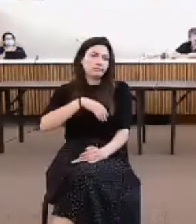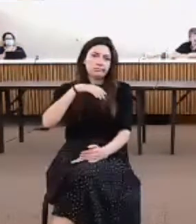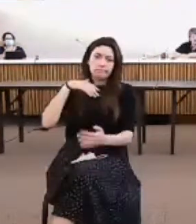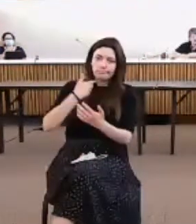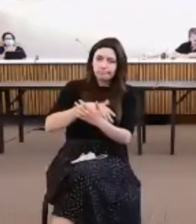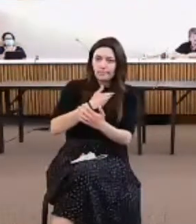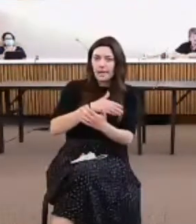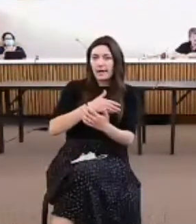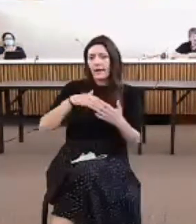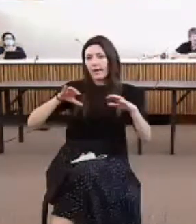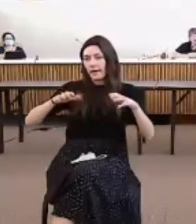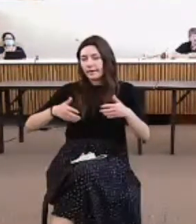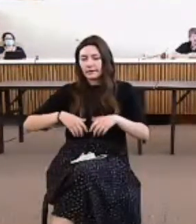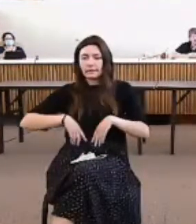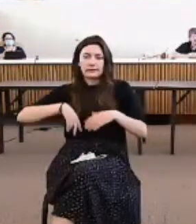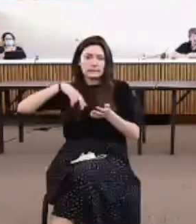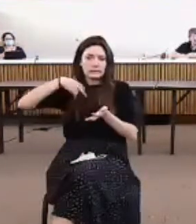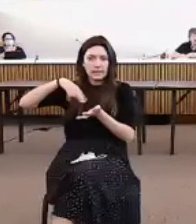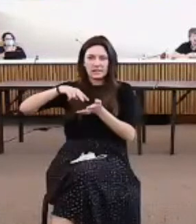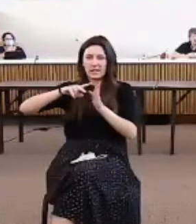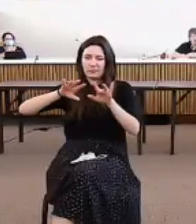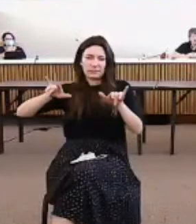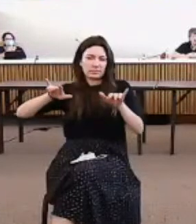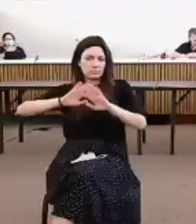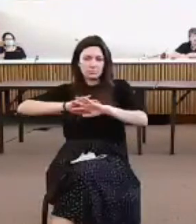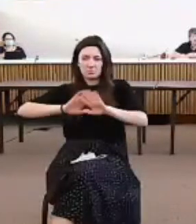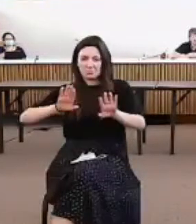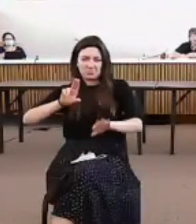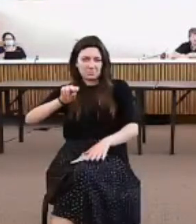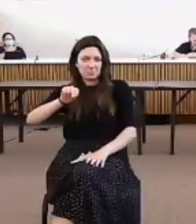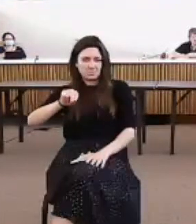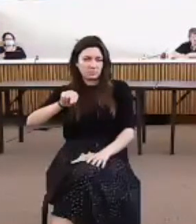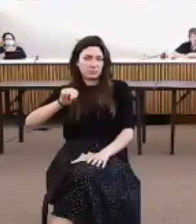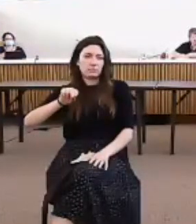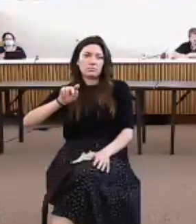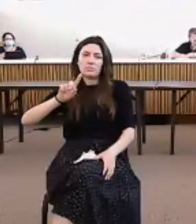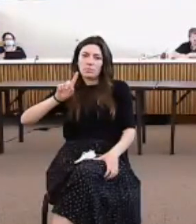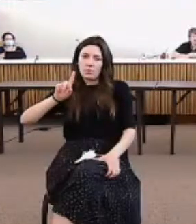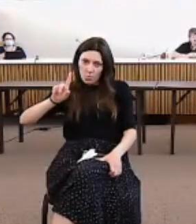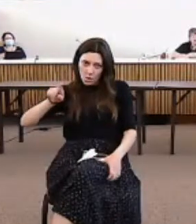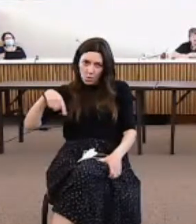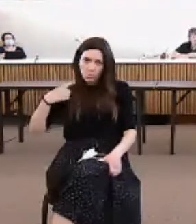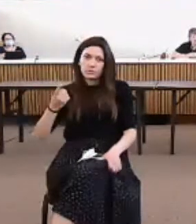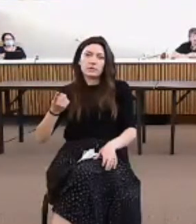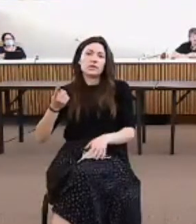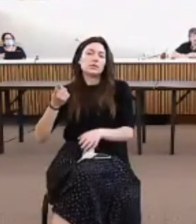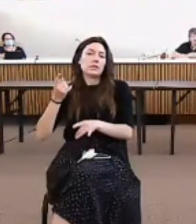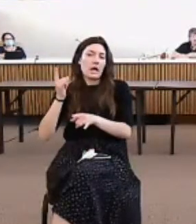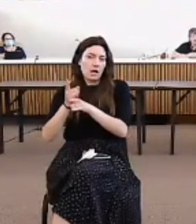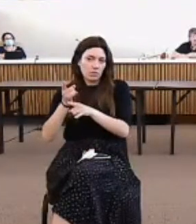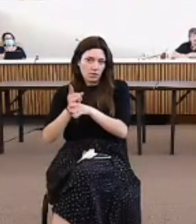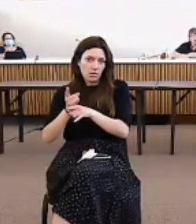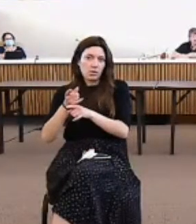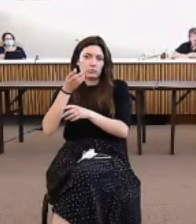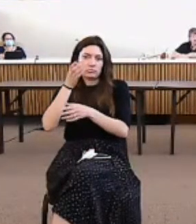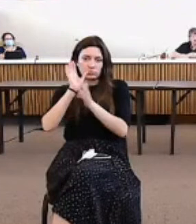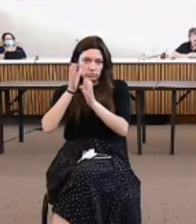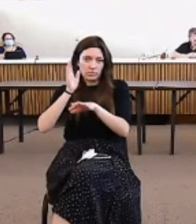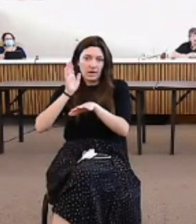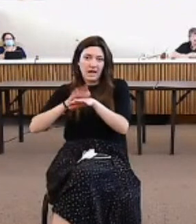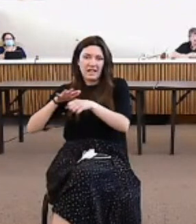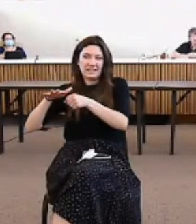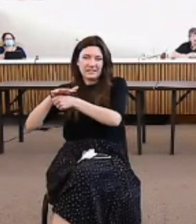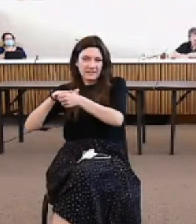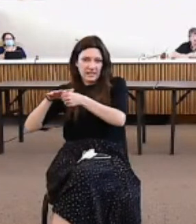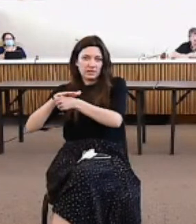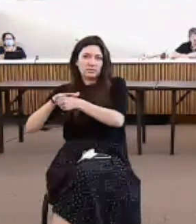like that. So it is proposed as the sale of a full line of alcoholic beverages for on-site consumption. And I wanted to